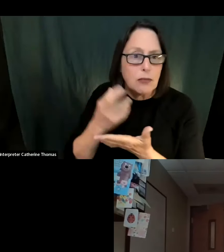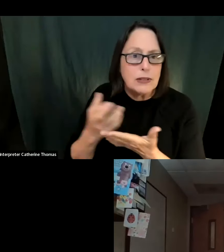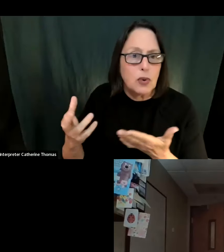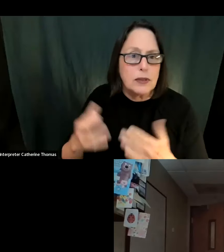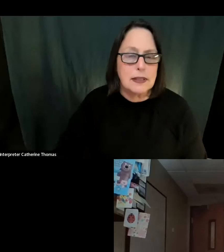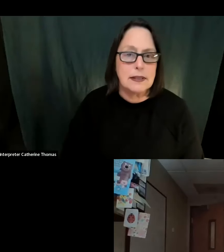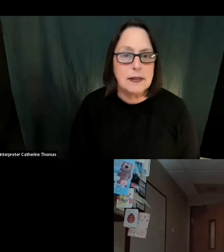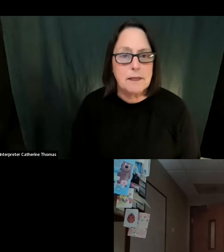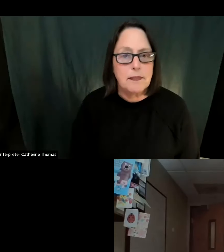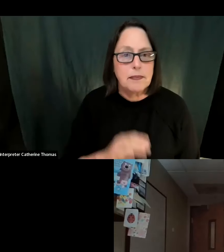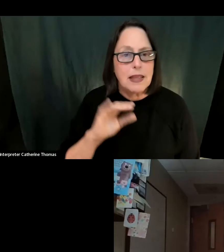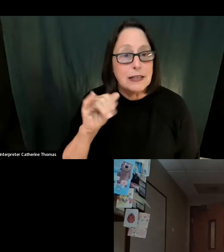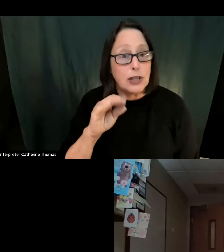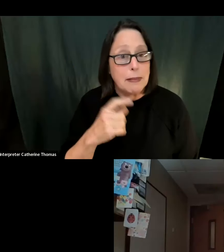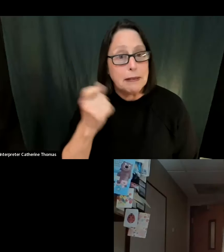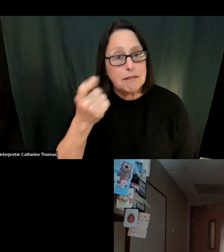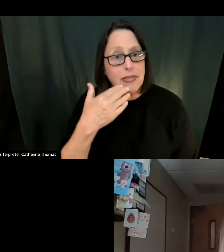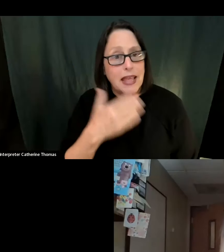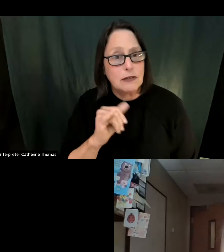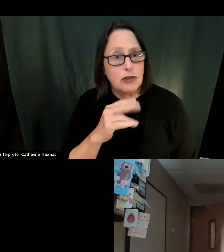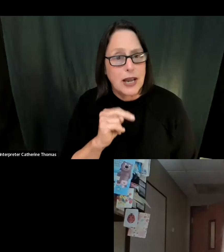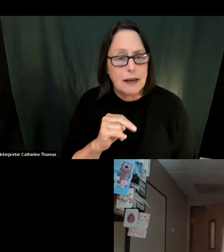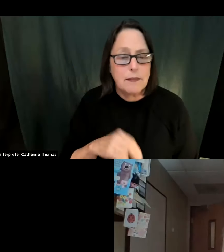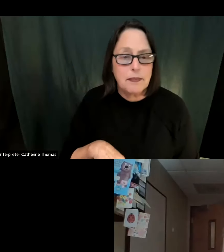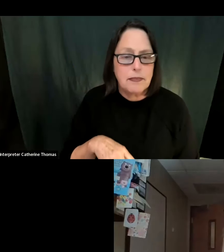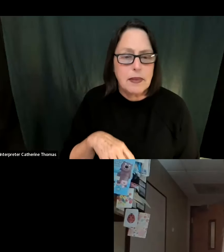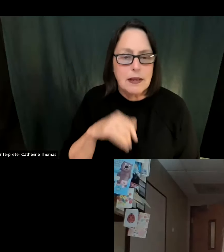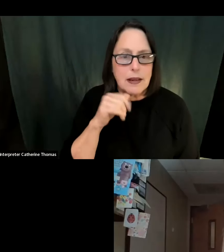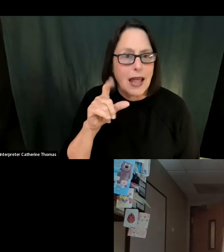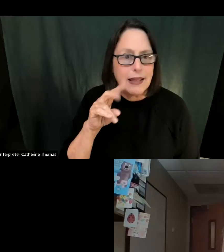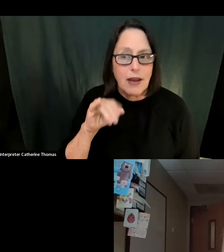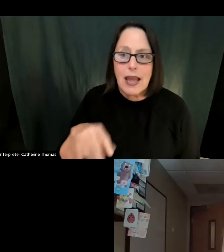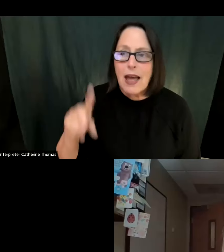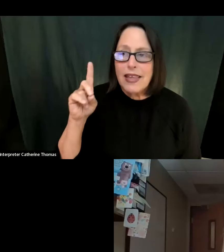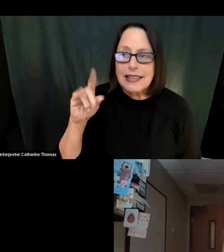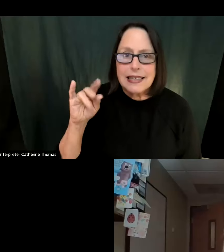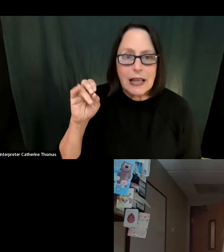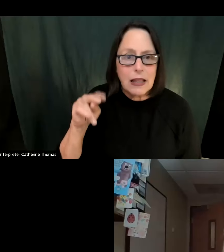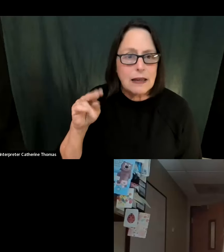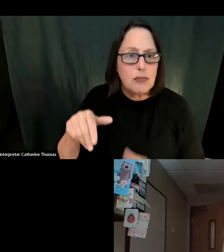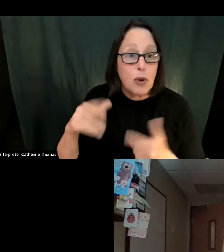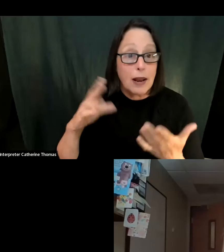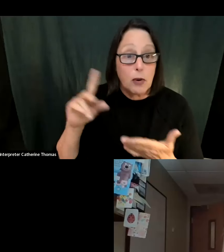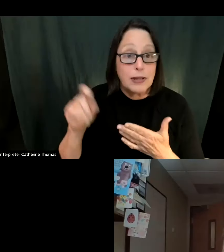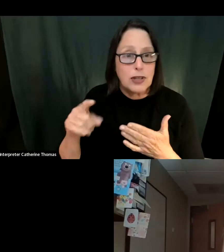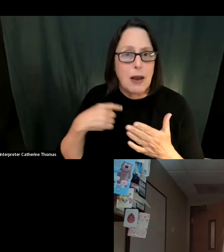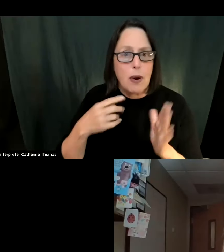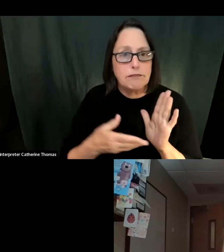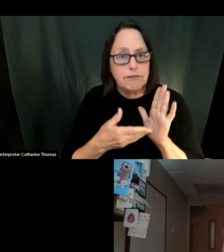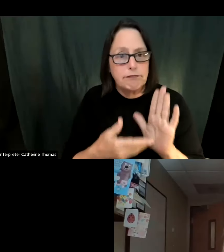for jumping in there, Jan. I think Dylan raised this question, and I just want to bring it back to the